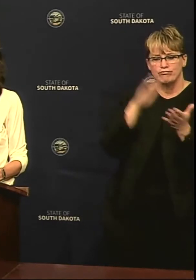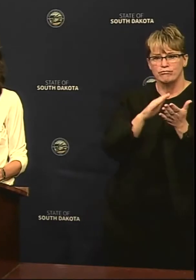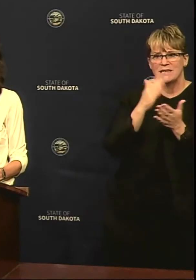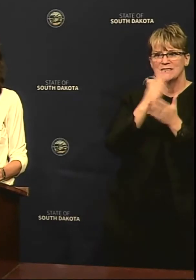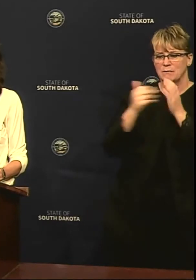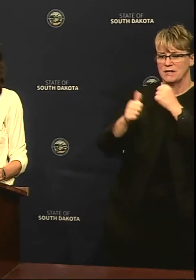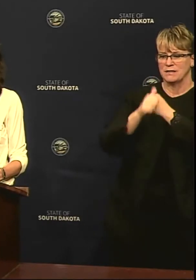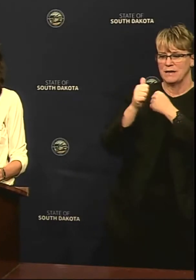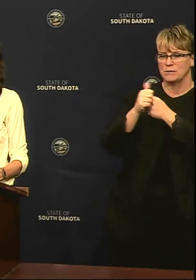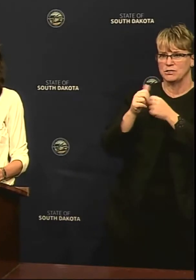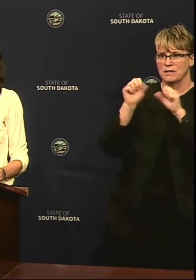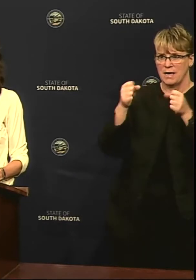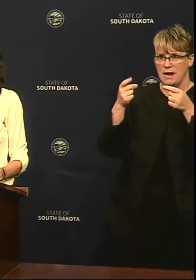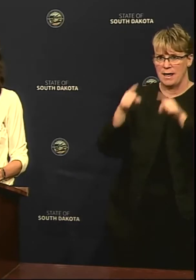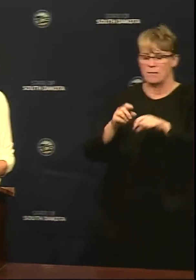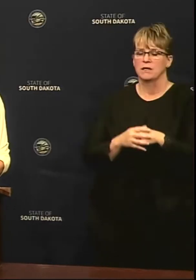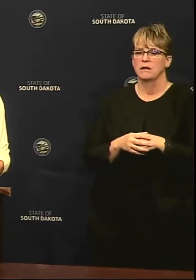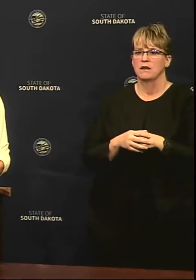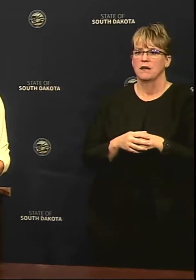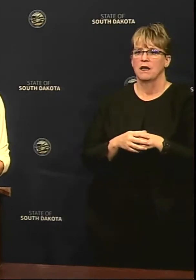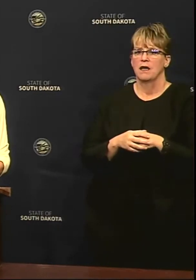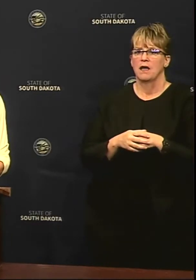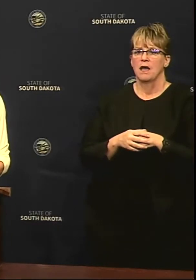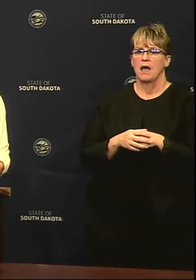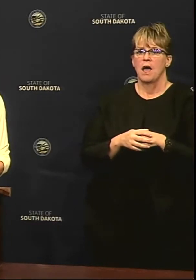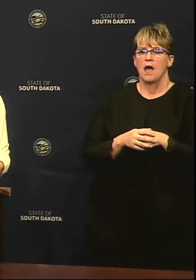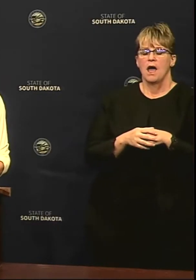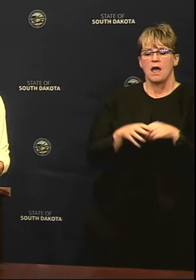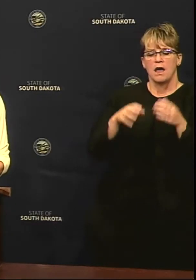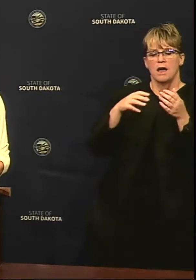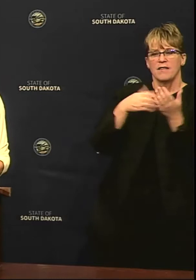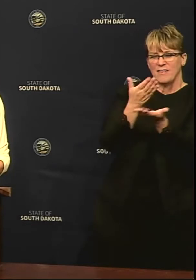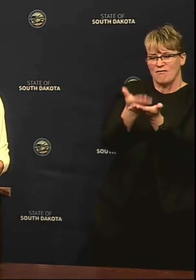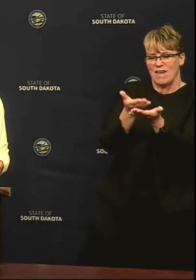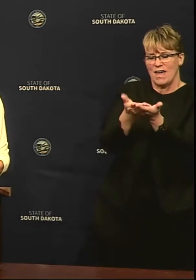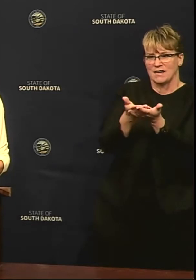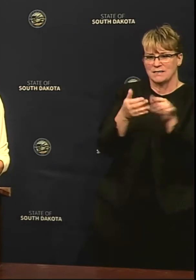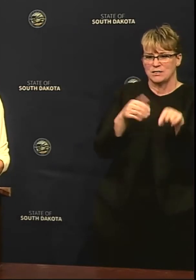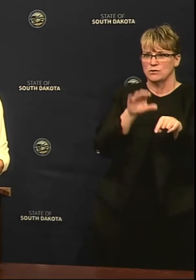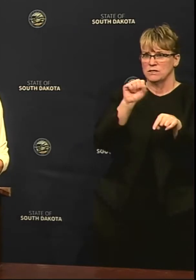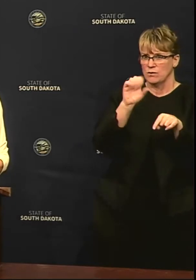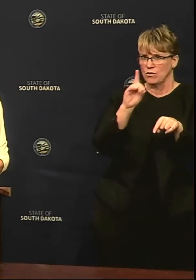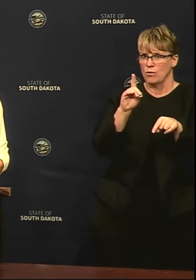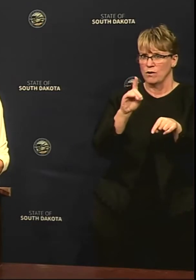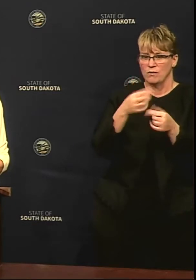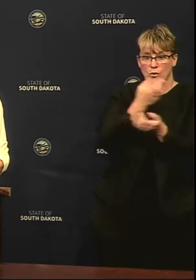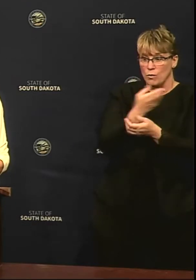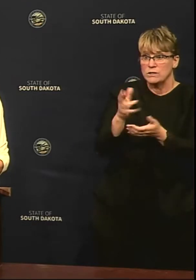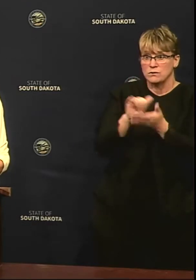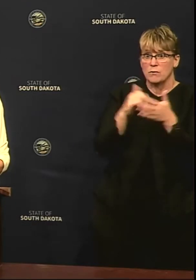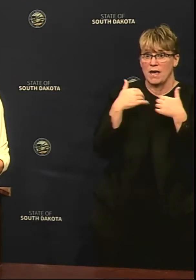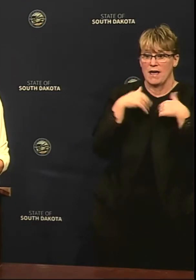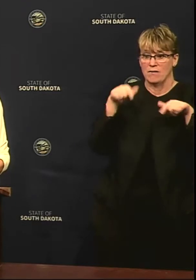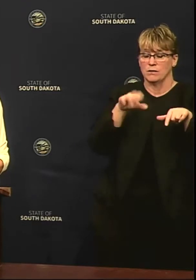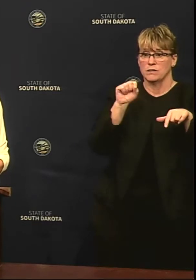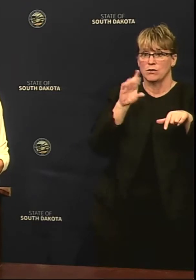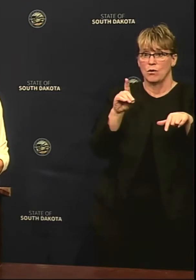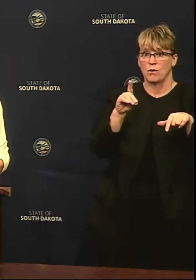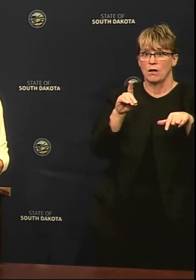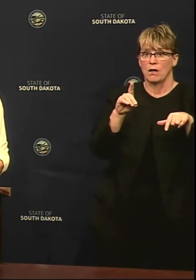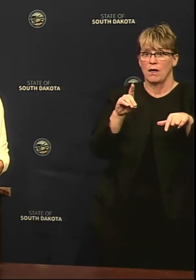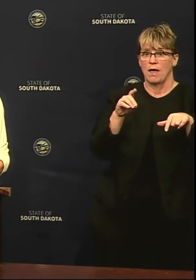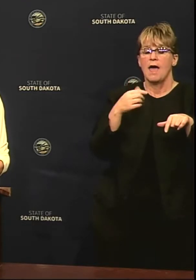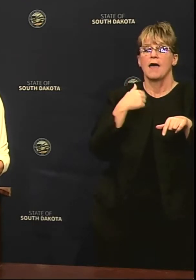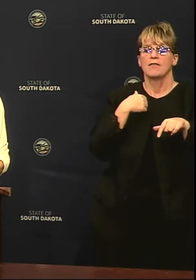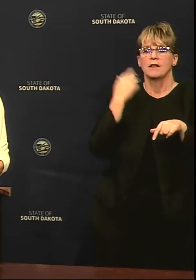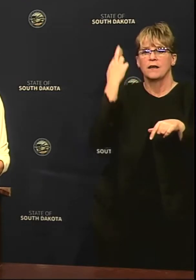of the damage that can happen. I look at the facts of what we have here in South Dakota and the resources that we have, and it brings